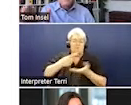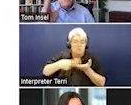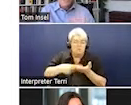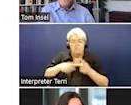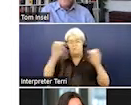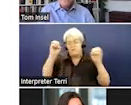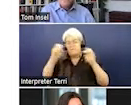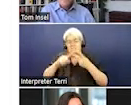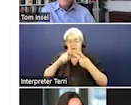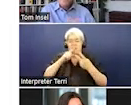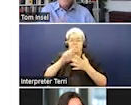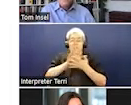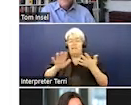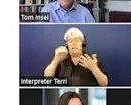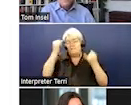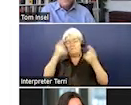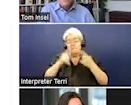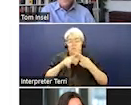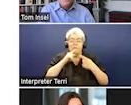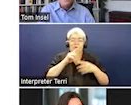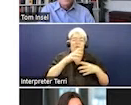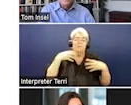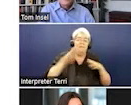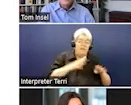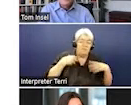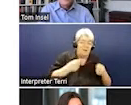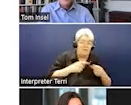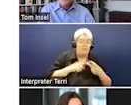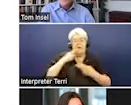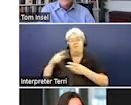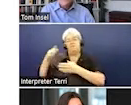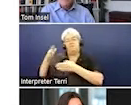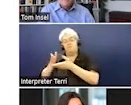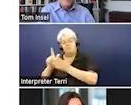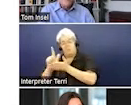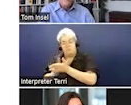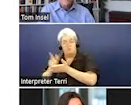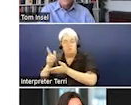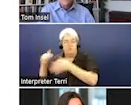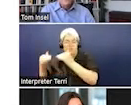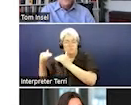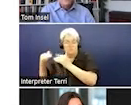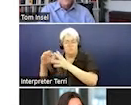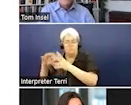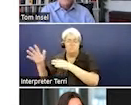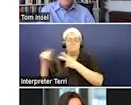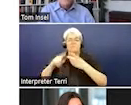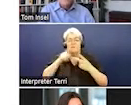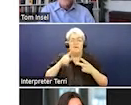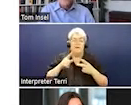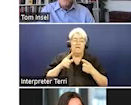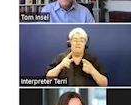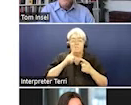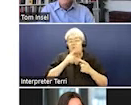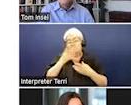the intersection of behavioral health and social justice. It's a daily, and we're also interested in great content.